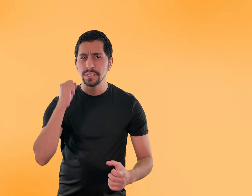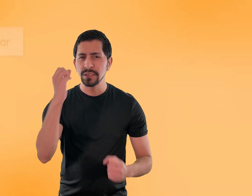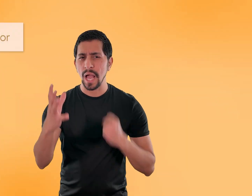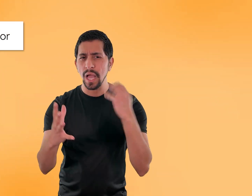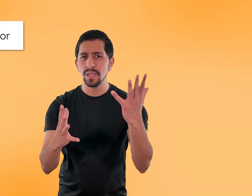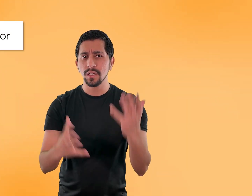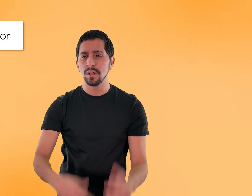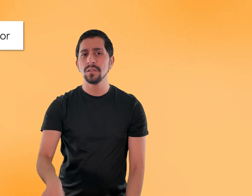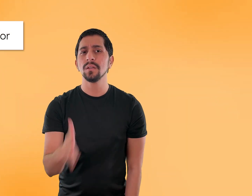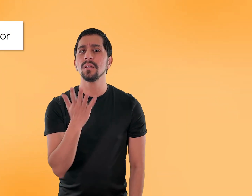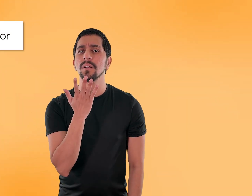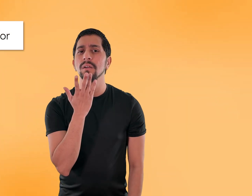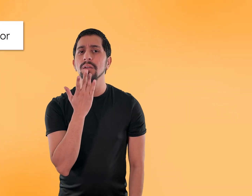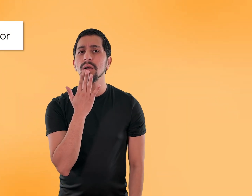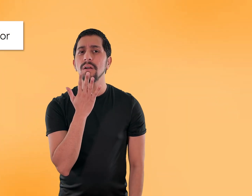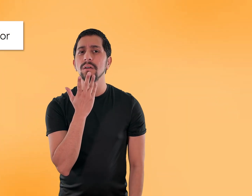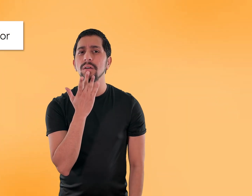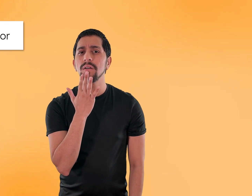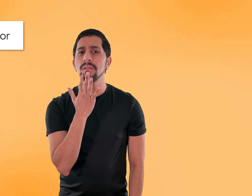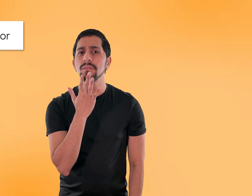To sign color,